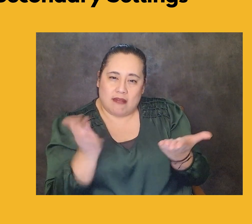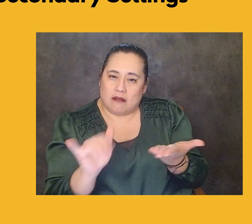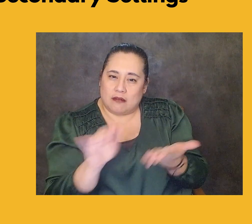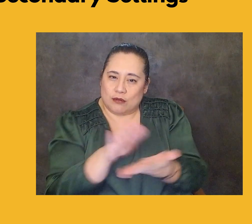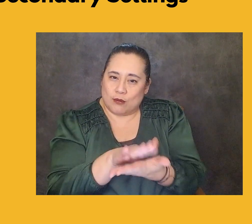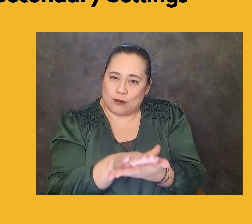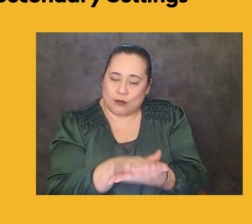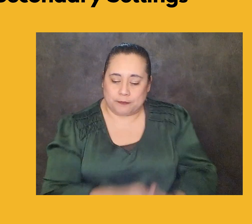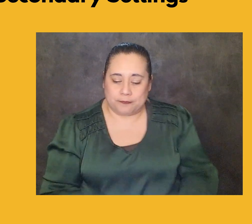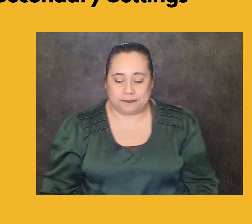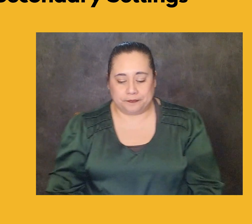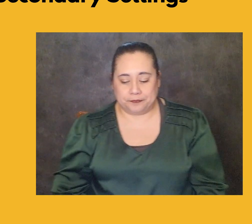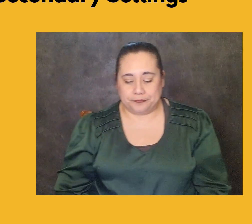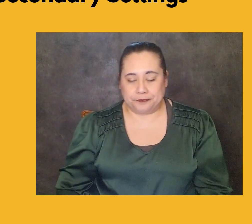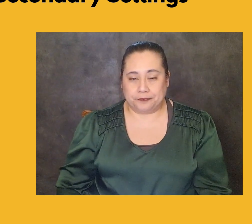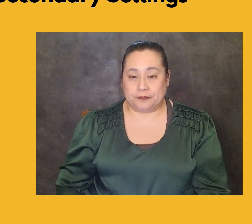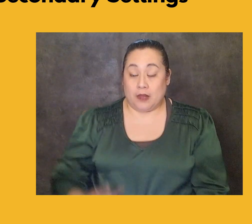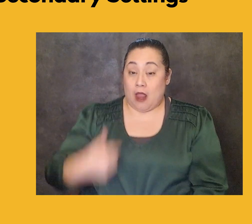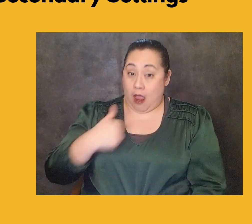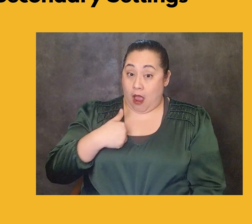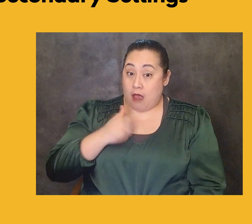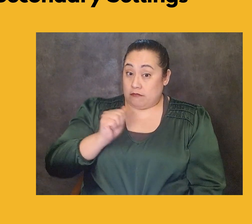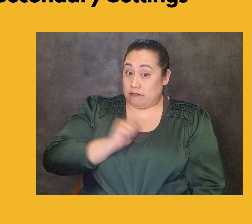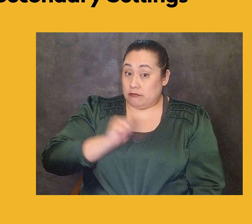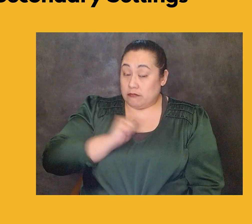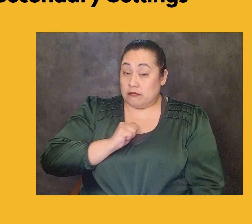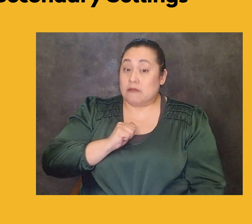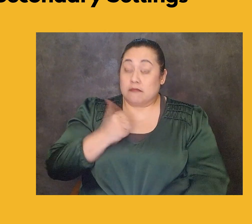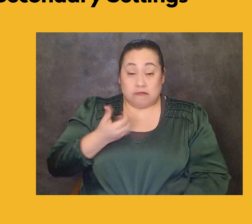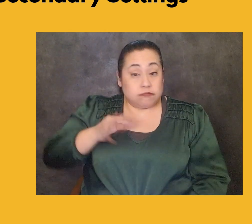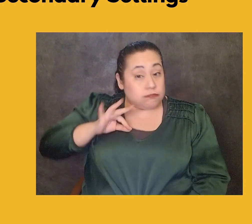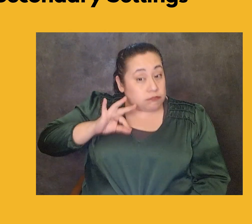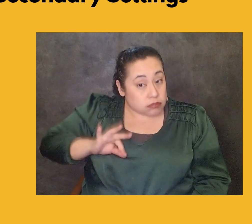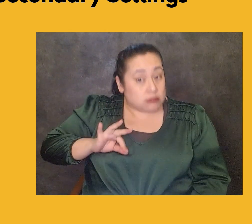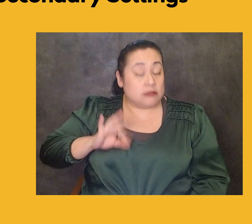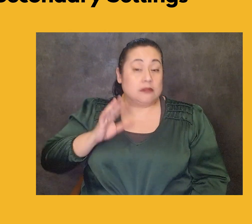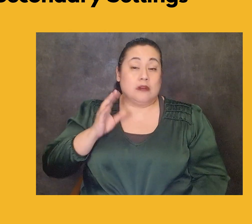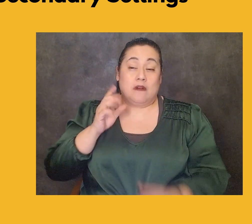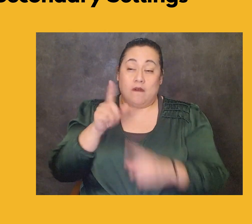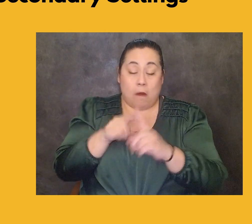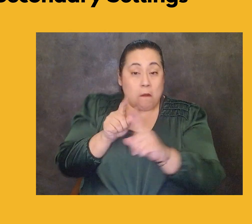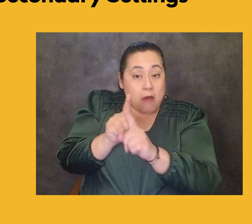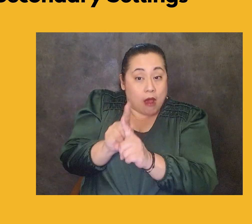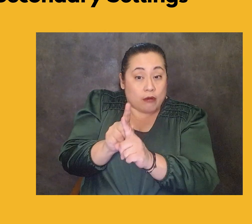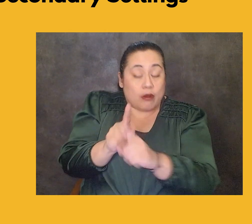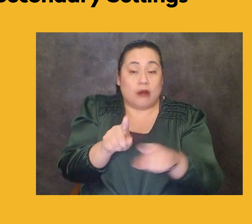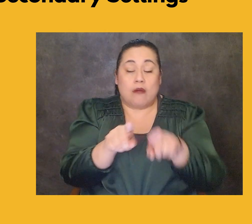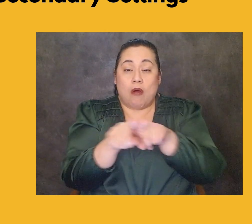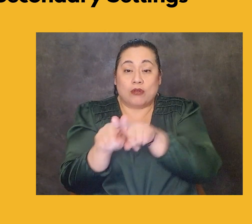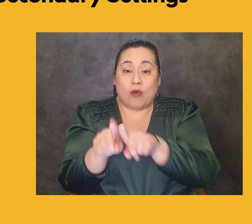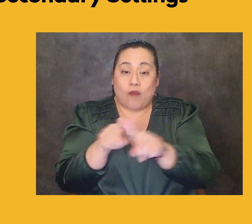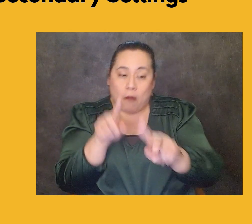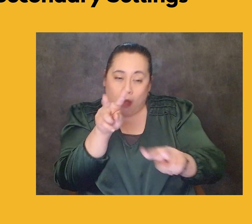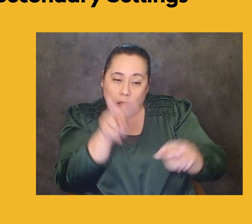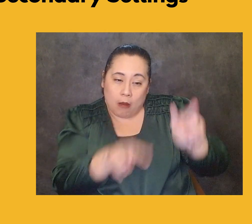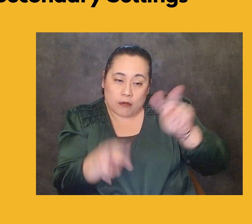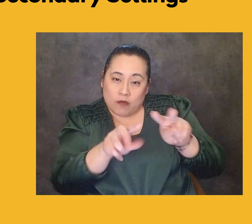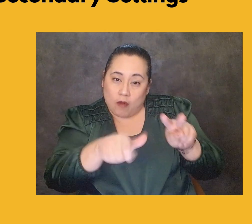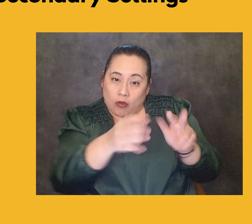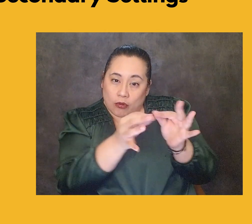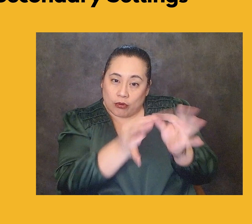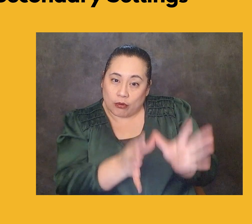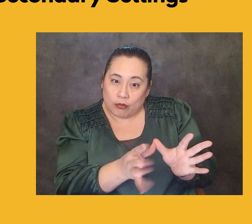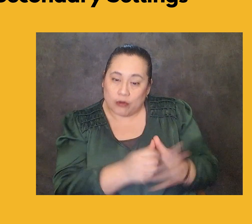campus. So I myself have also benefited from mentoring and from observing other interpreters.